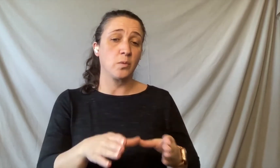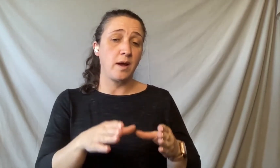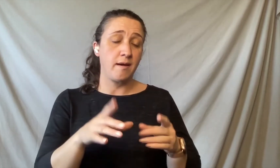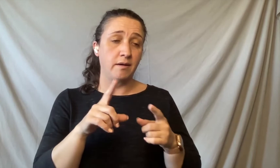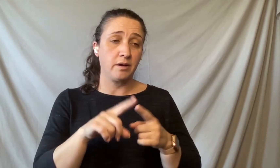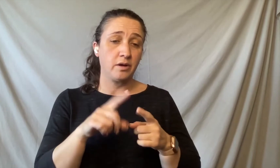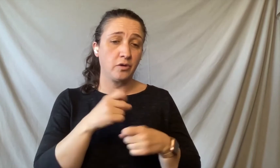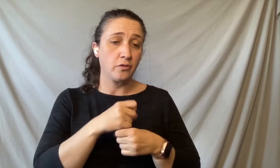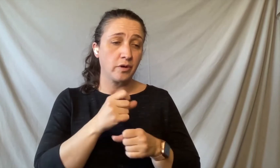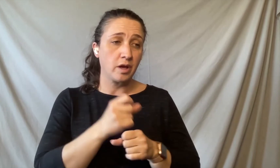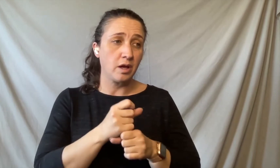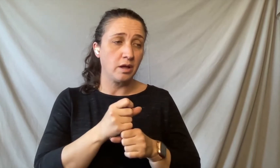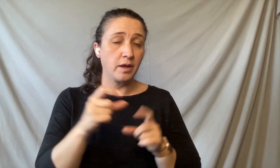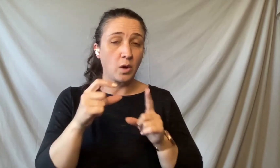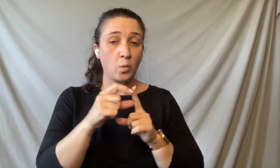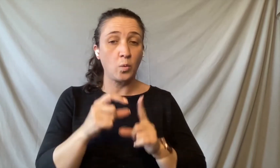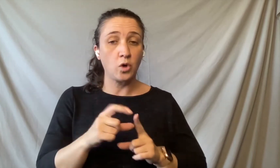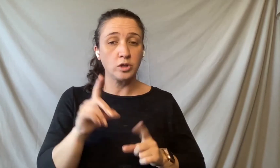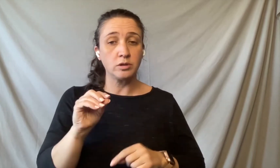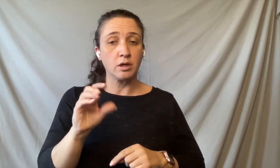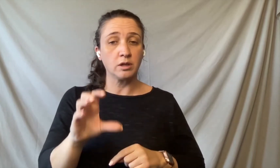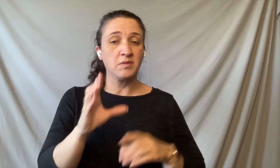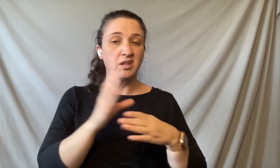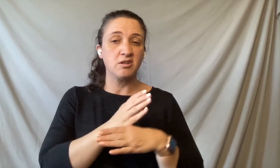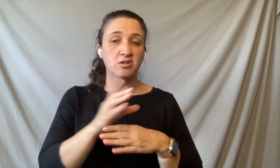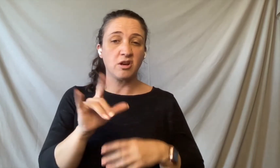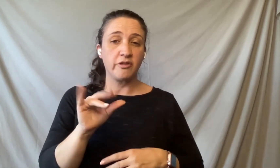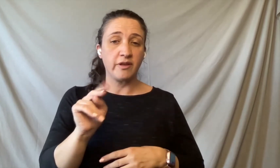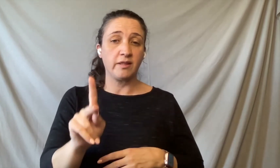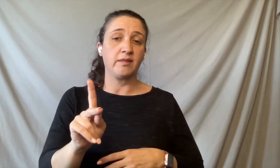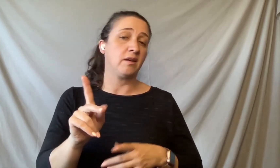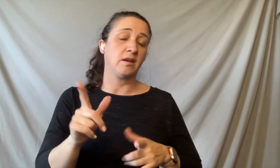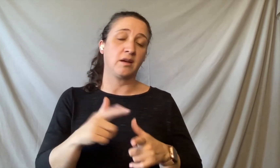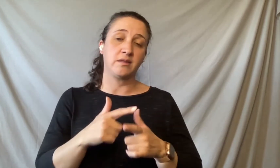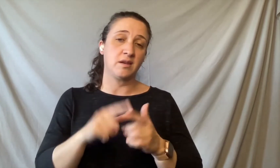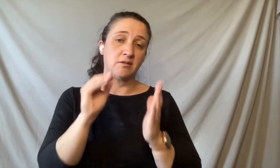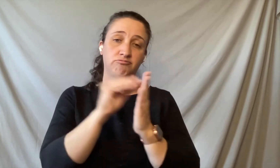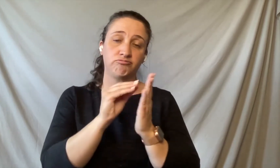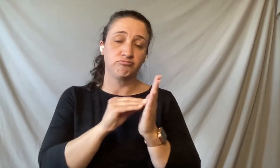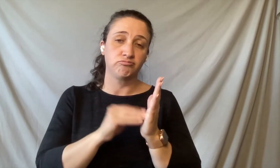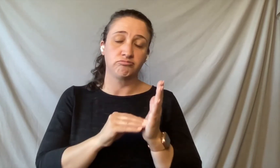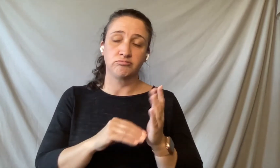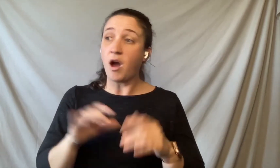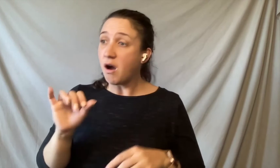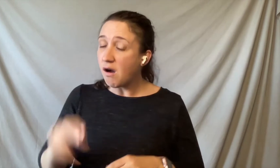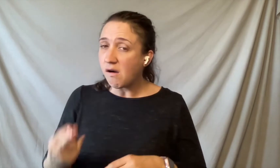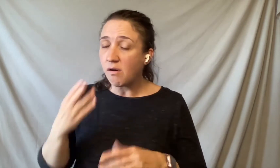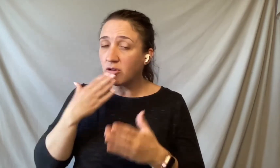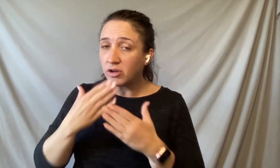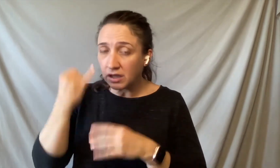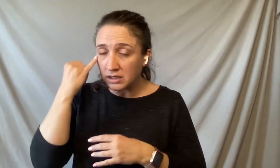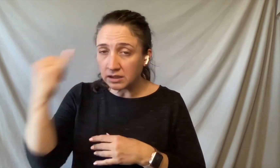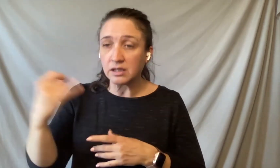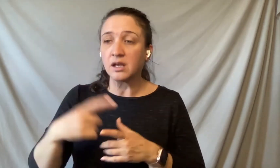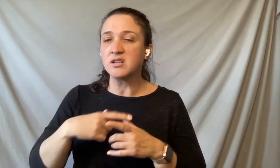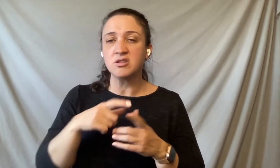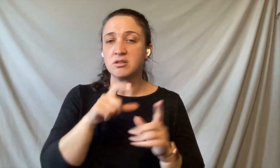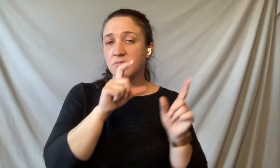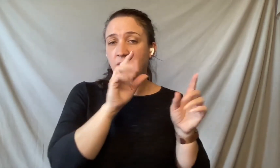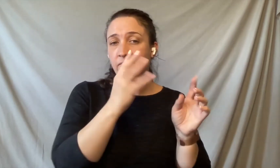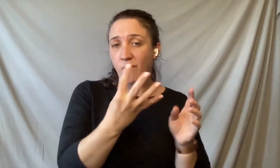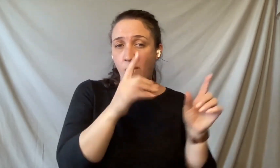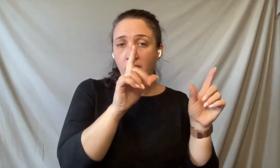create like a Word document and share the link and, write down the 4. Oh, and, good idea. And then you can just like